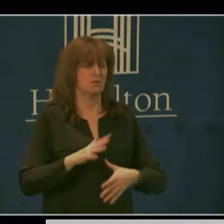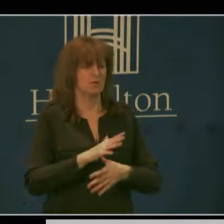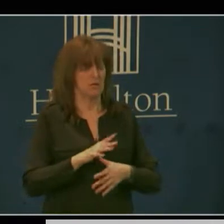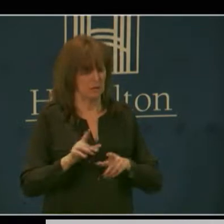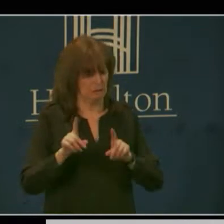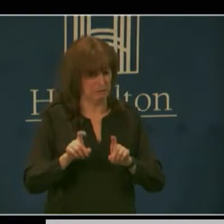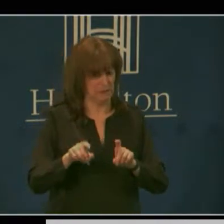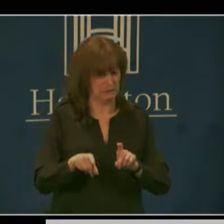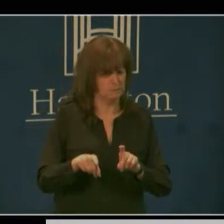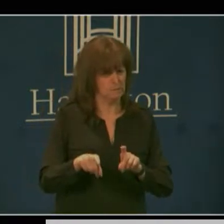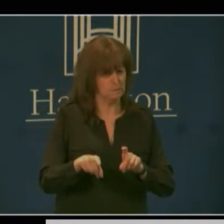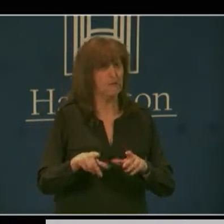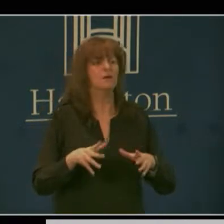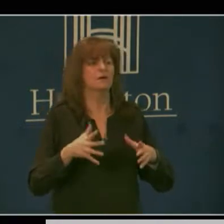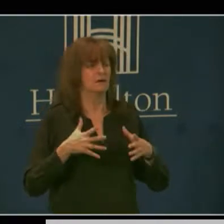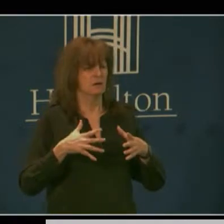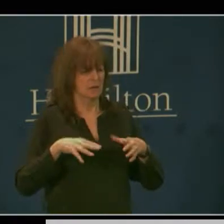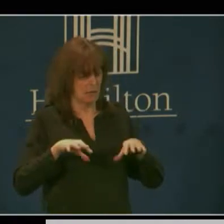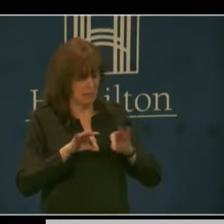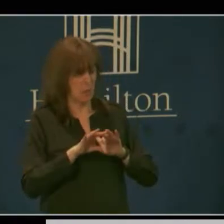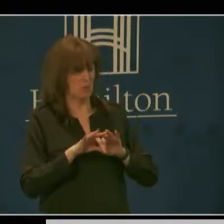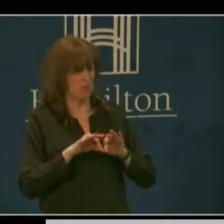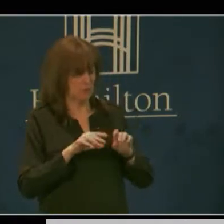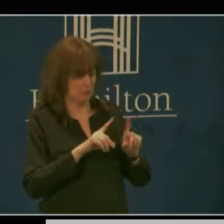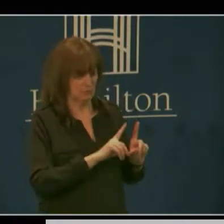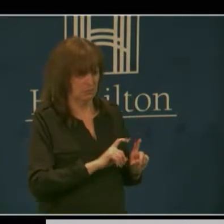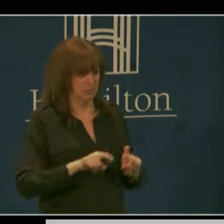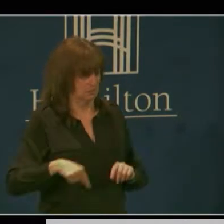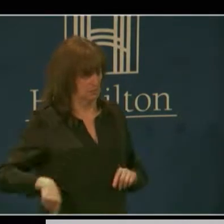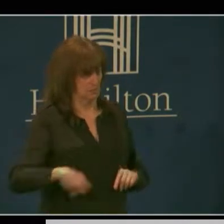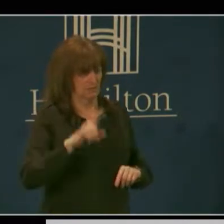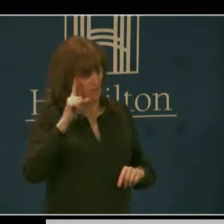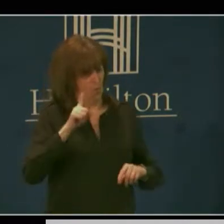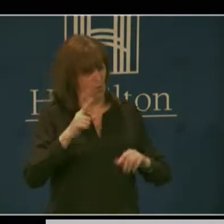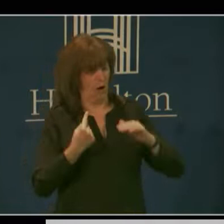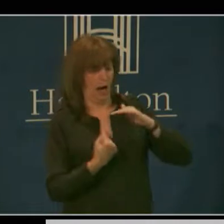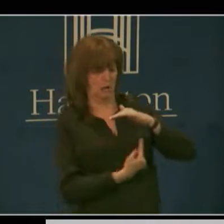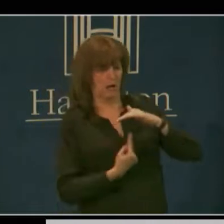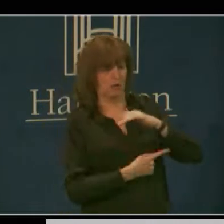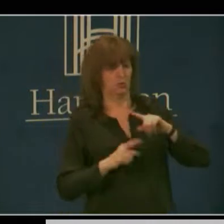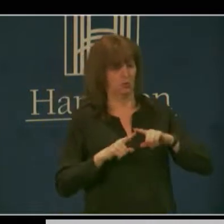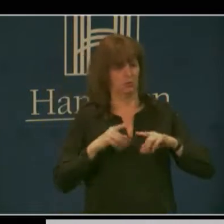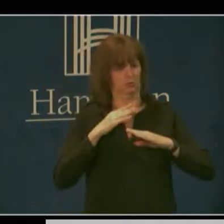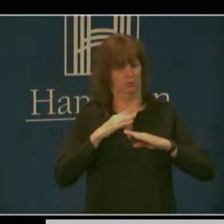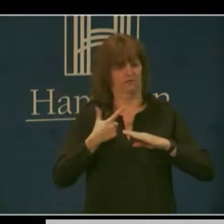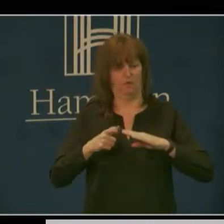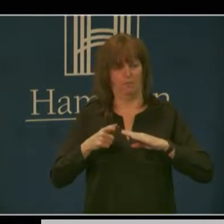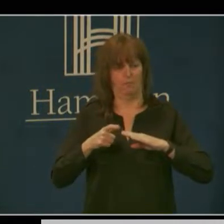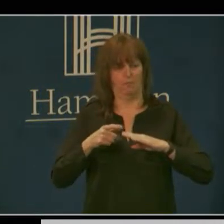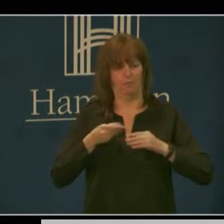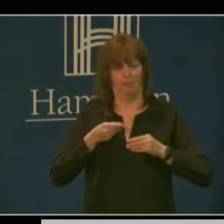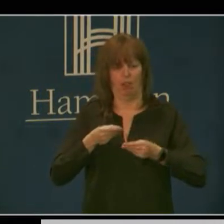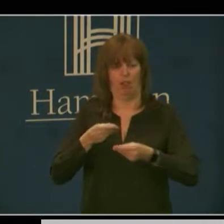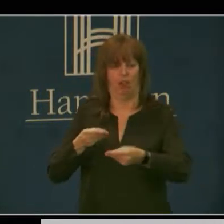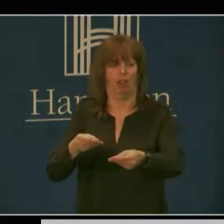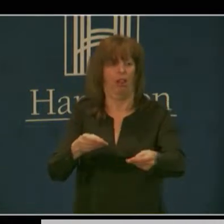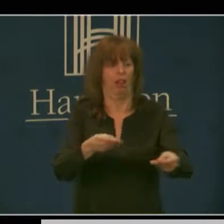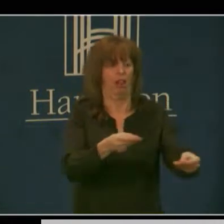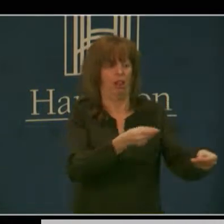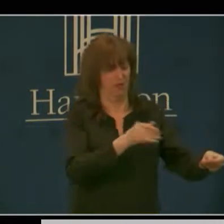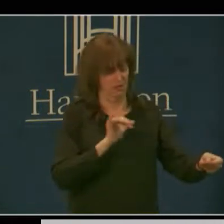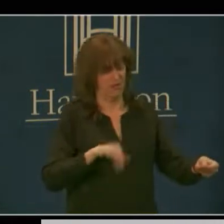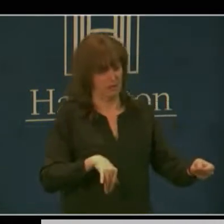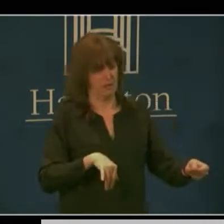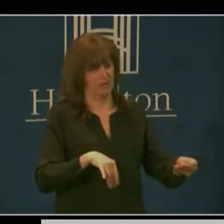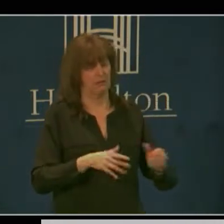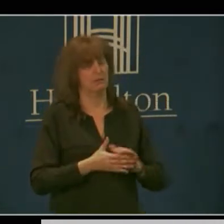into self-isolation before they become symptomatic, reducing the risk they can transmit it to somebody else. So the bad news is, not